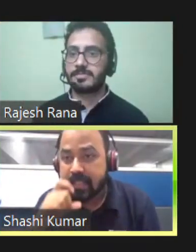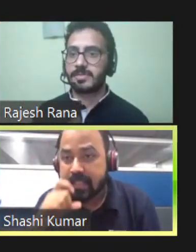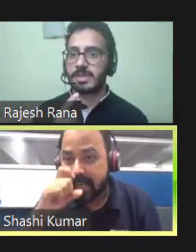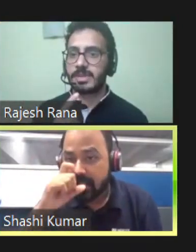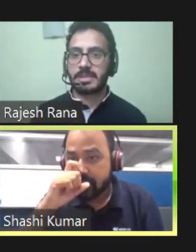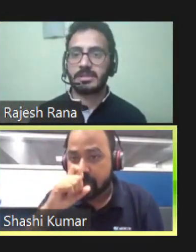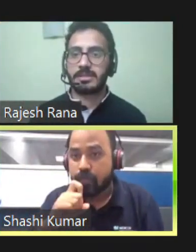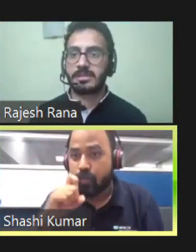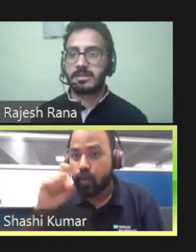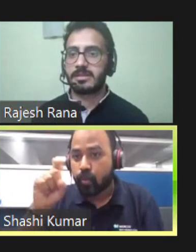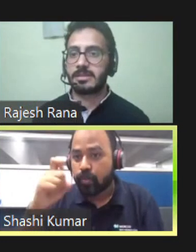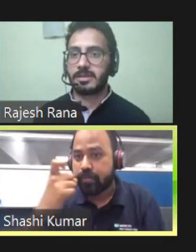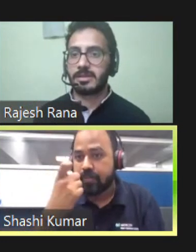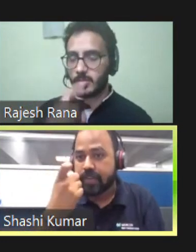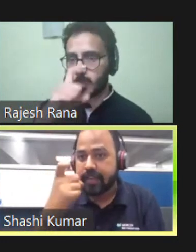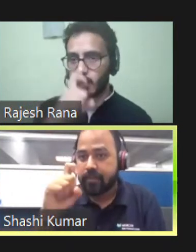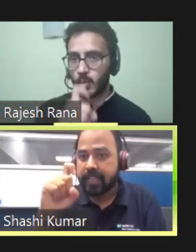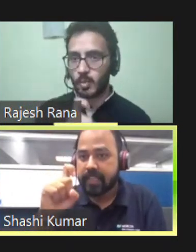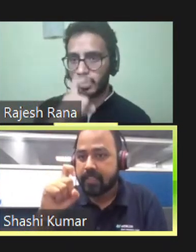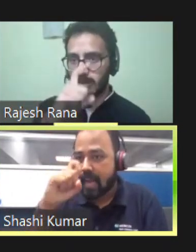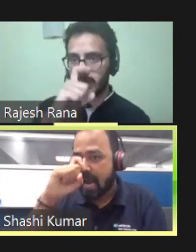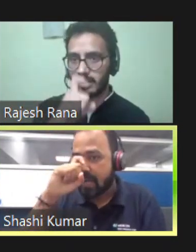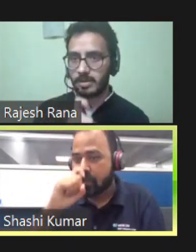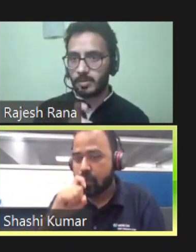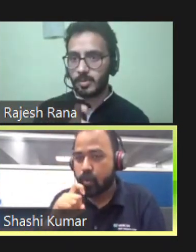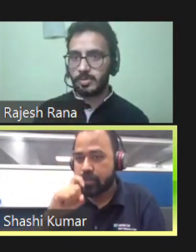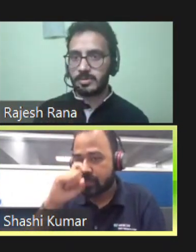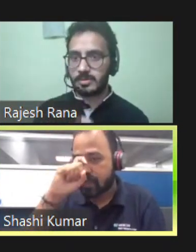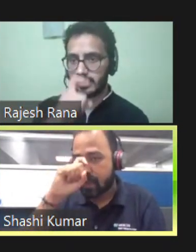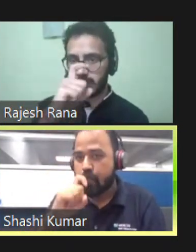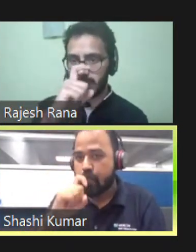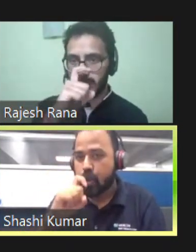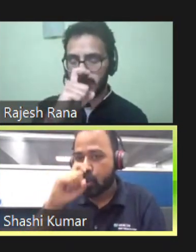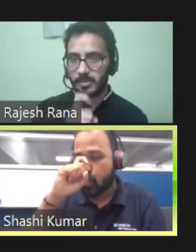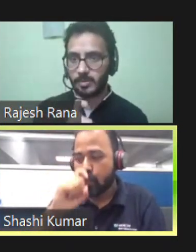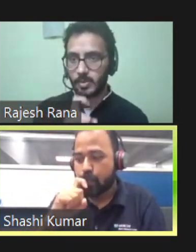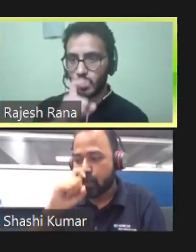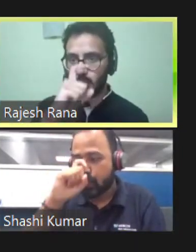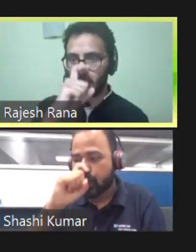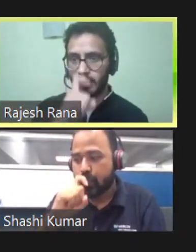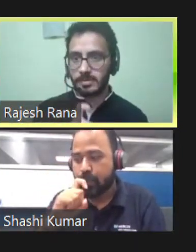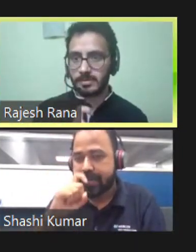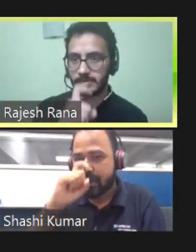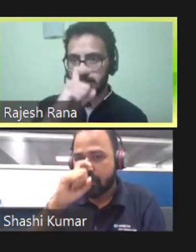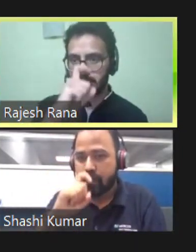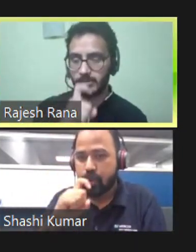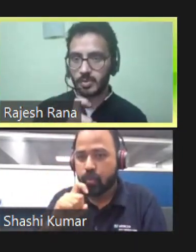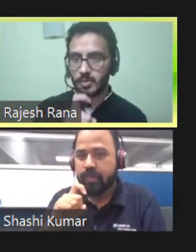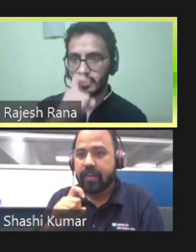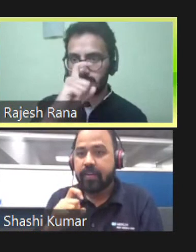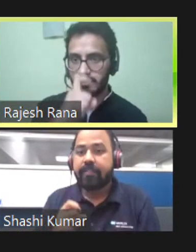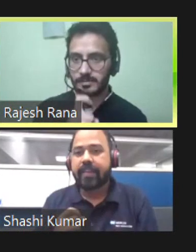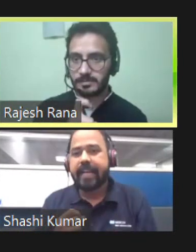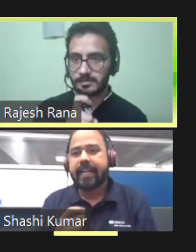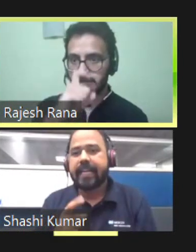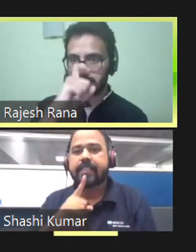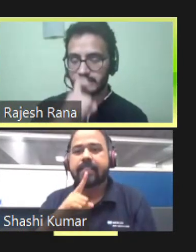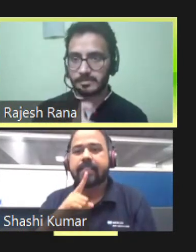is like blue, right? Make this. Blue. And on the nose, blue. Right?